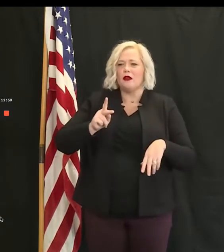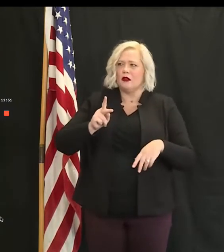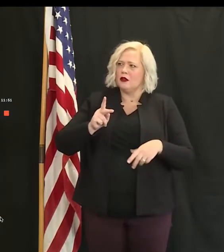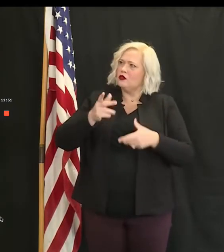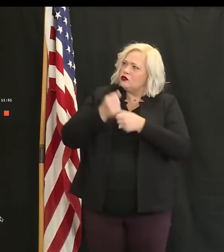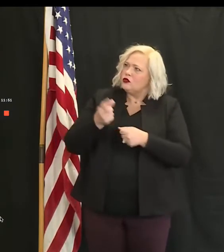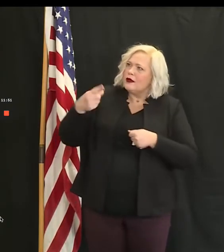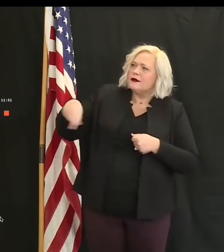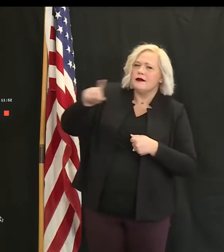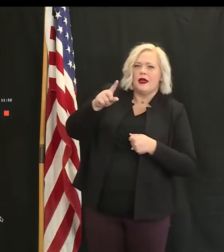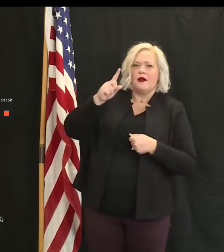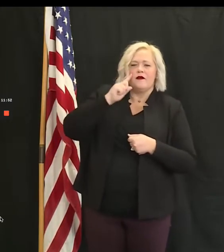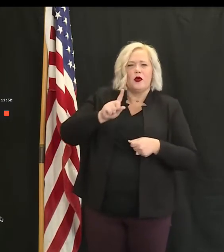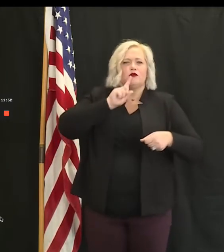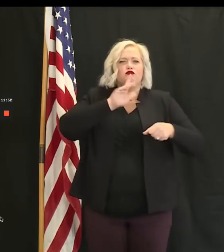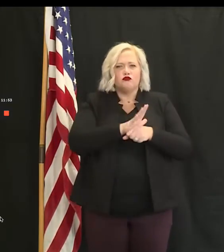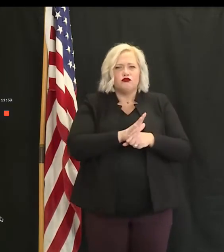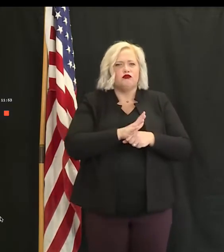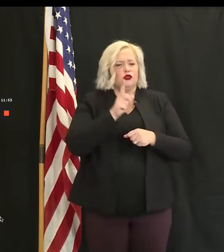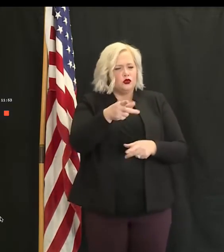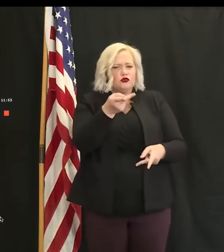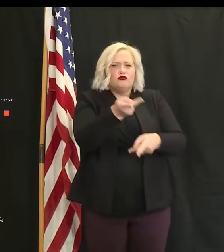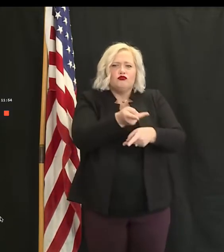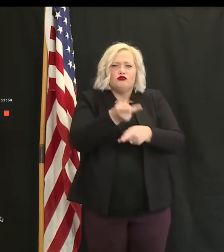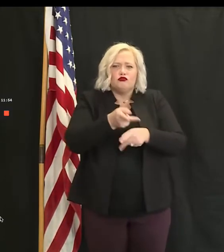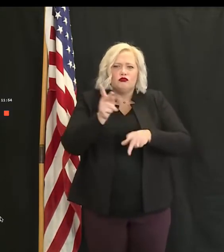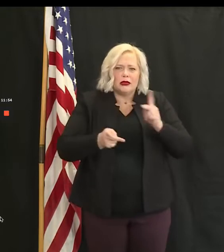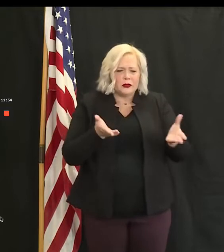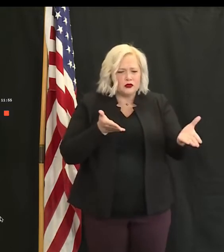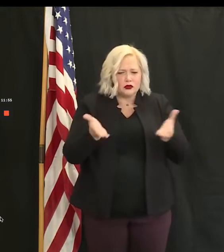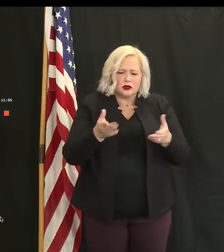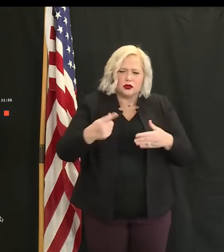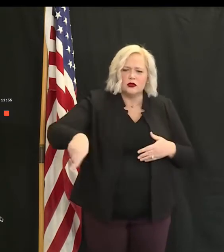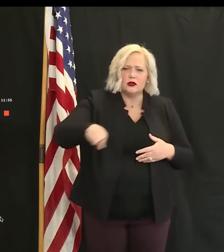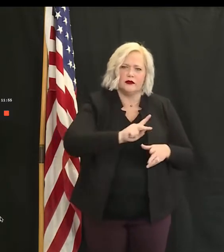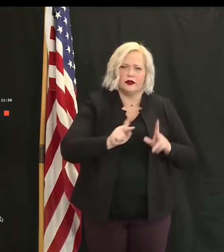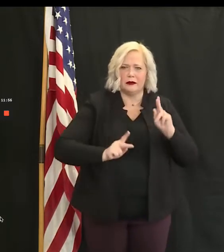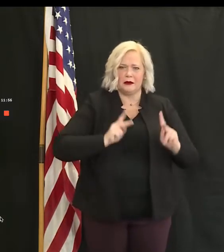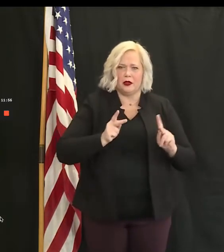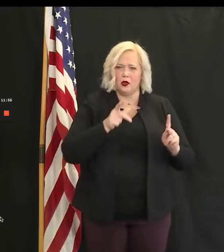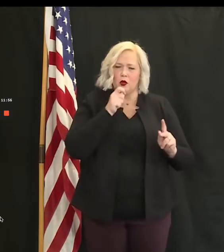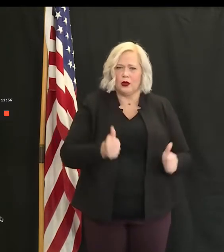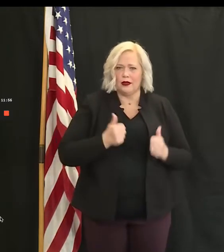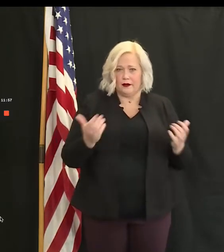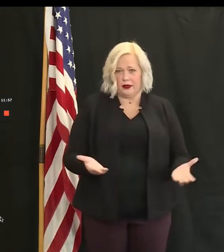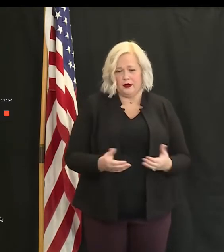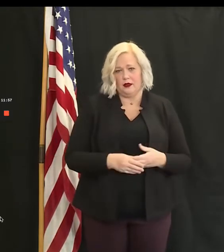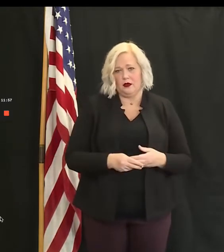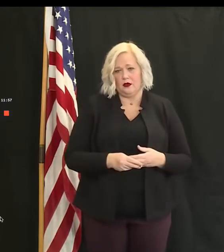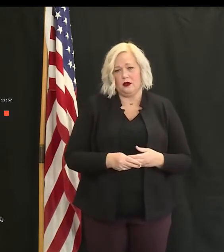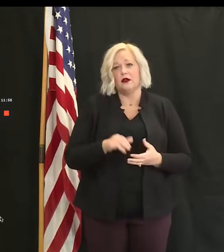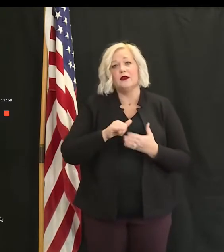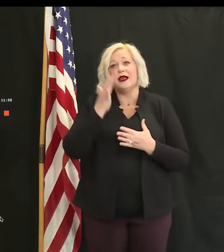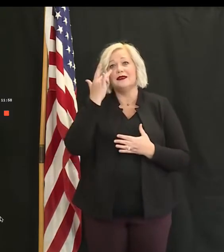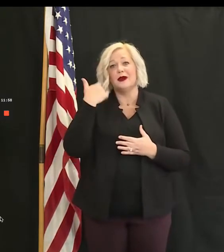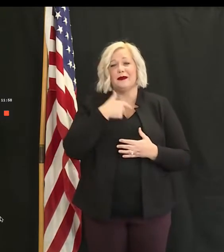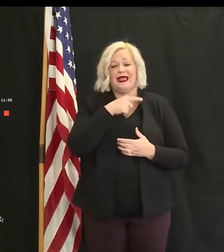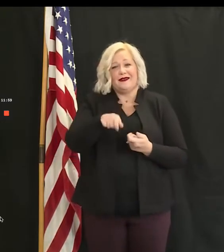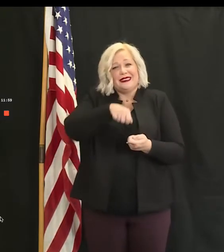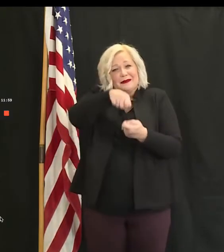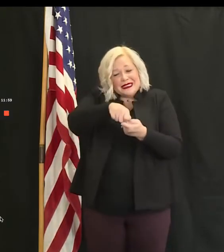to faithfully discharge their duties in service of the people. That is why we have